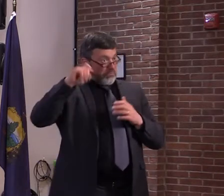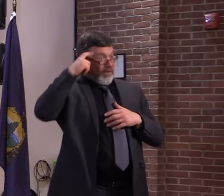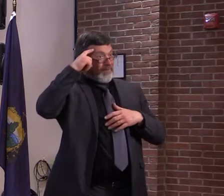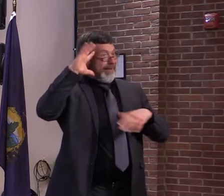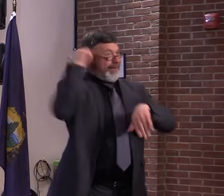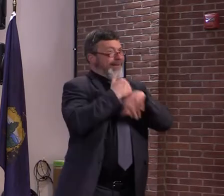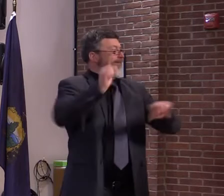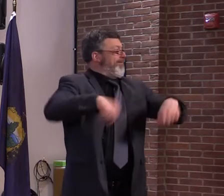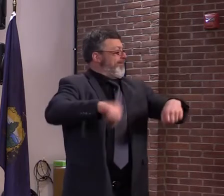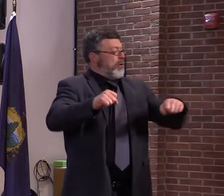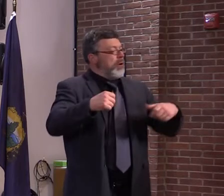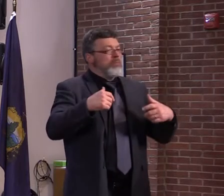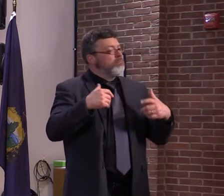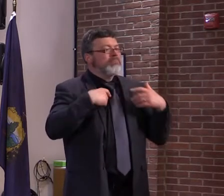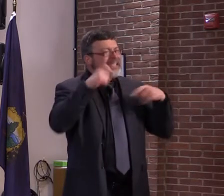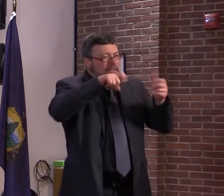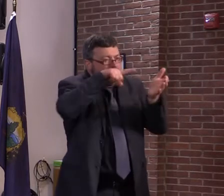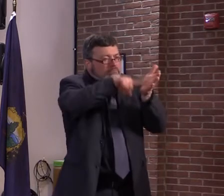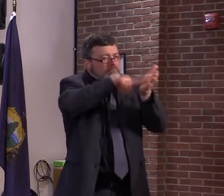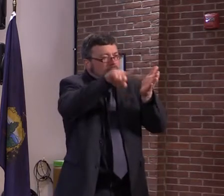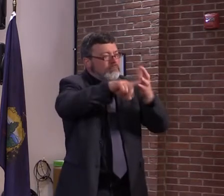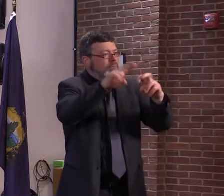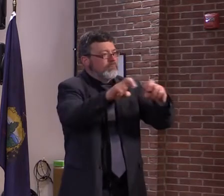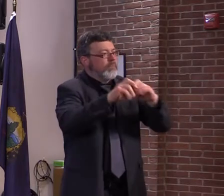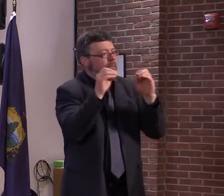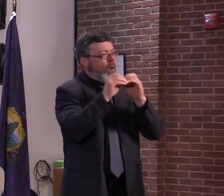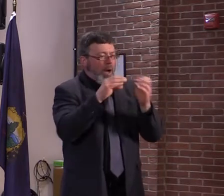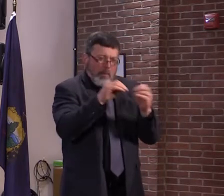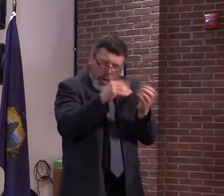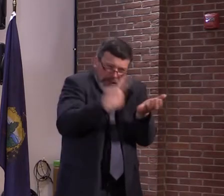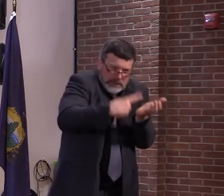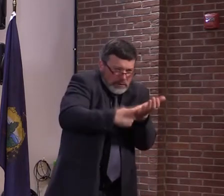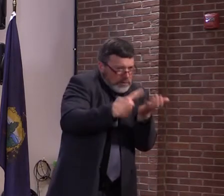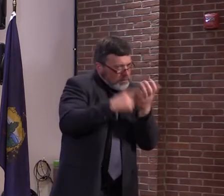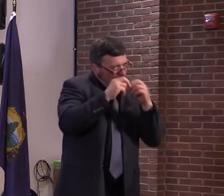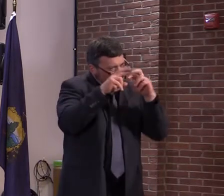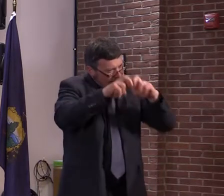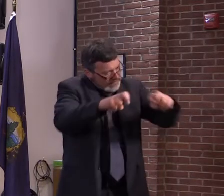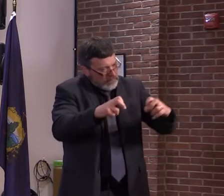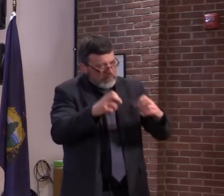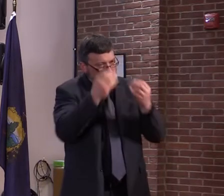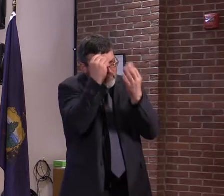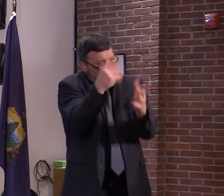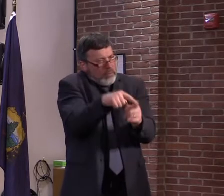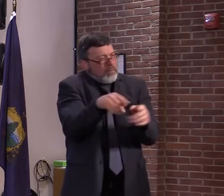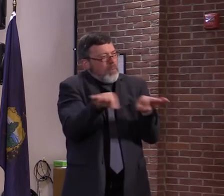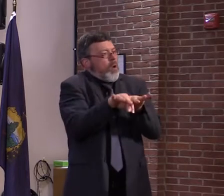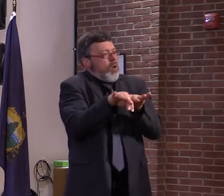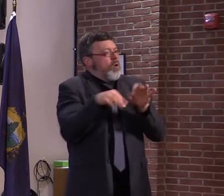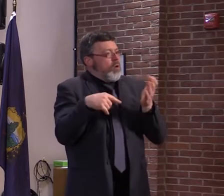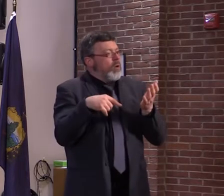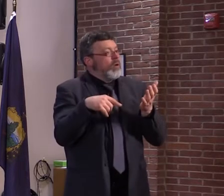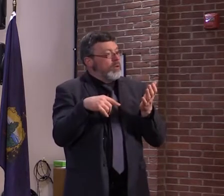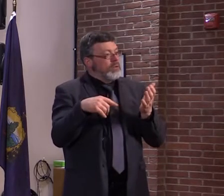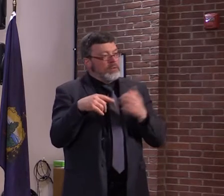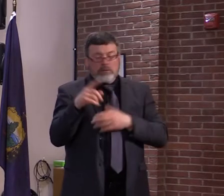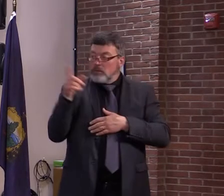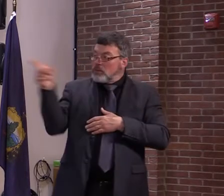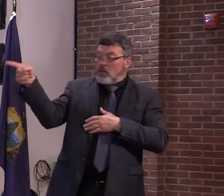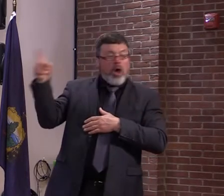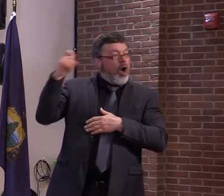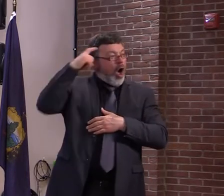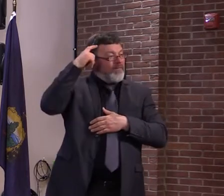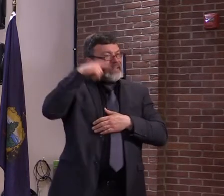So a lot of issues. And I did want to pick up on the governor's use of the word prevention too, because certainly this is a way